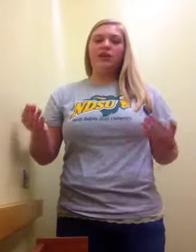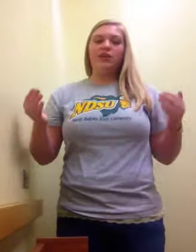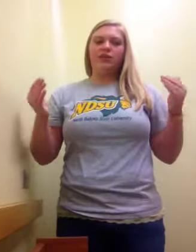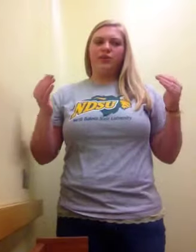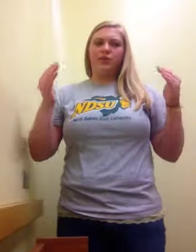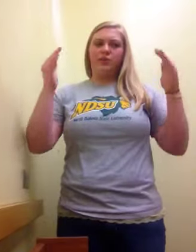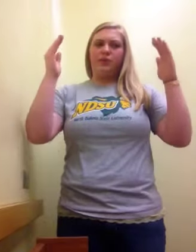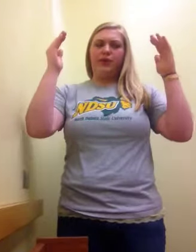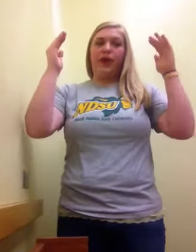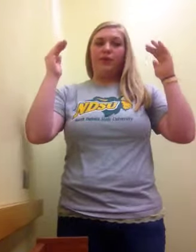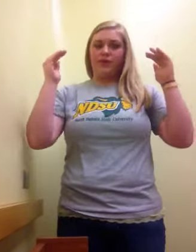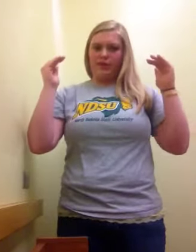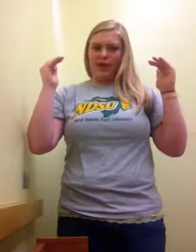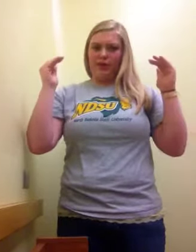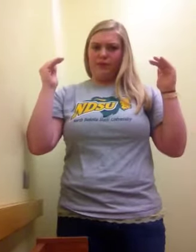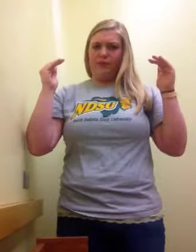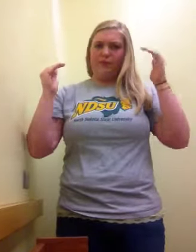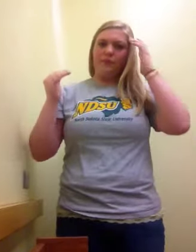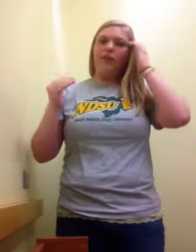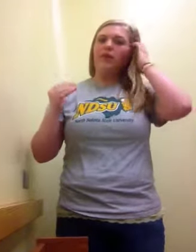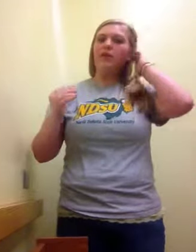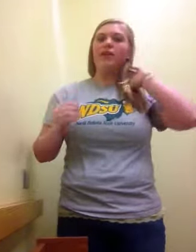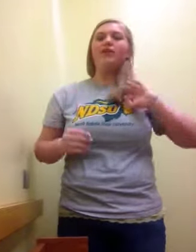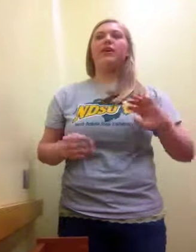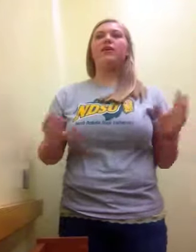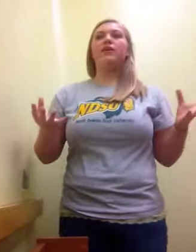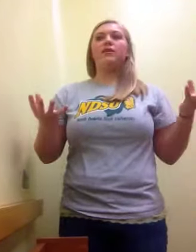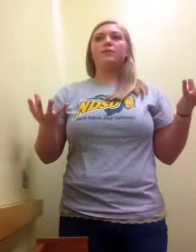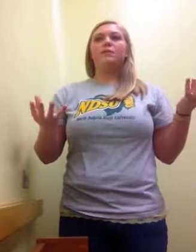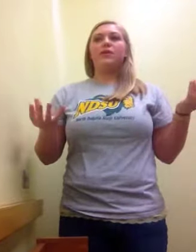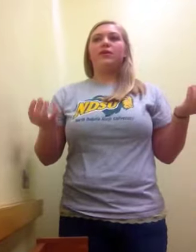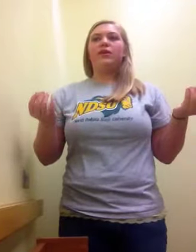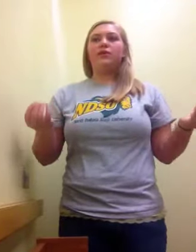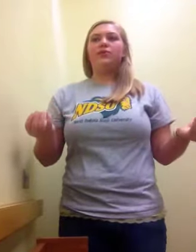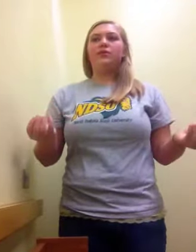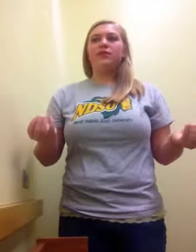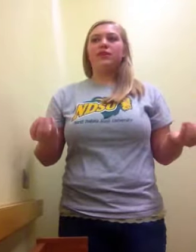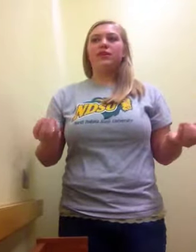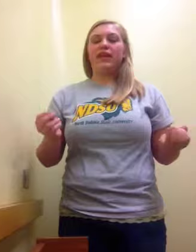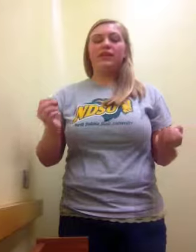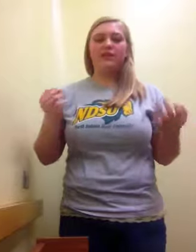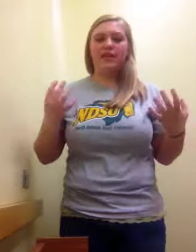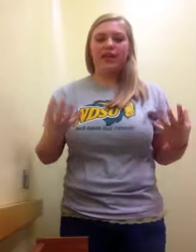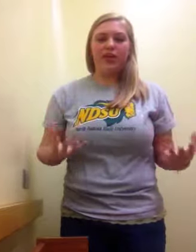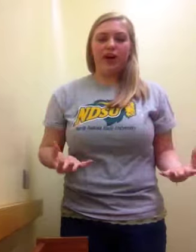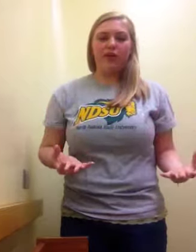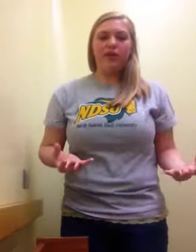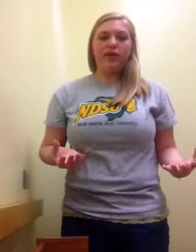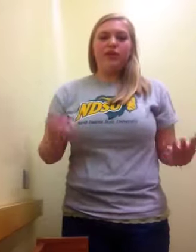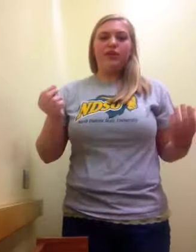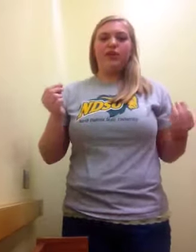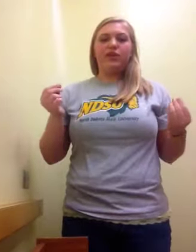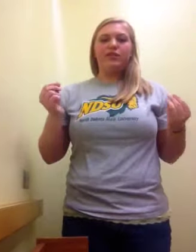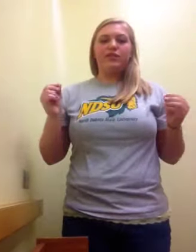you're going to put your eyebrows down. And then you can use, like if you're saying no, you can use